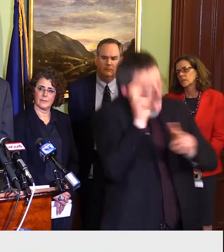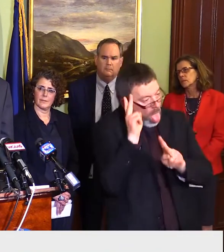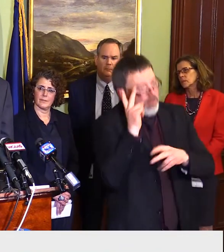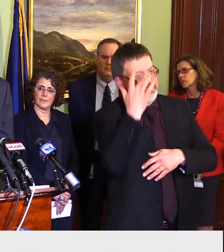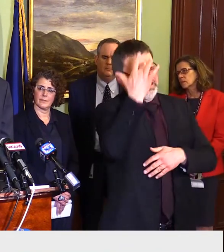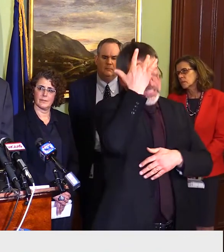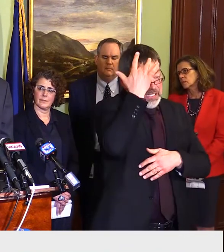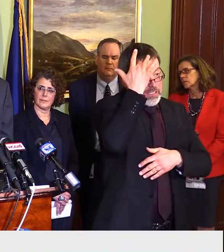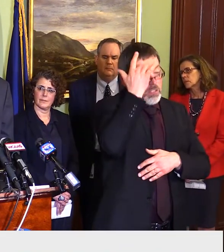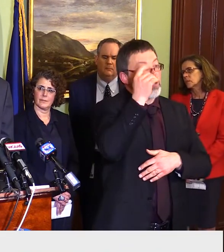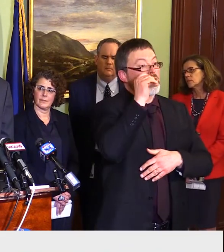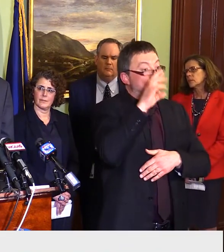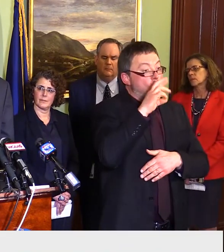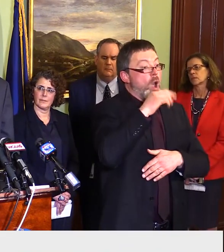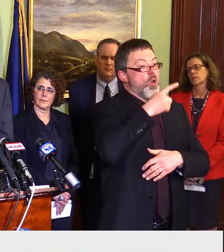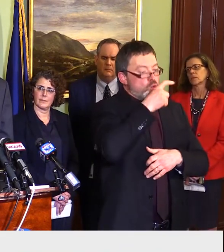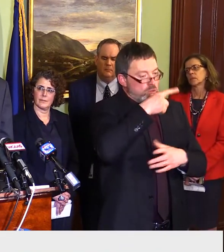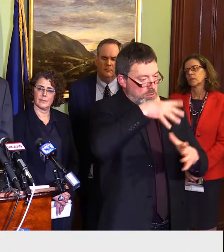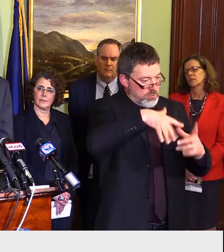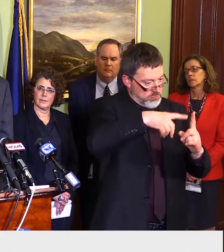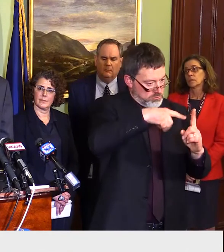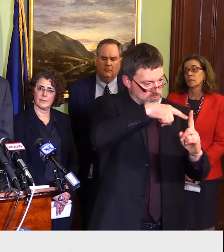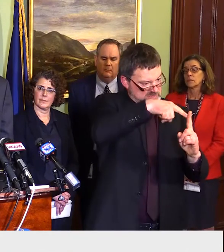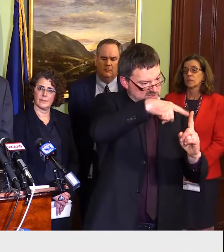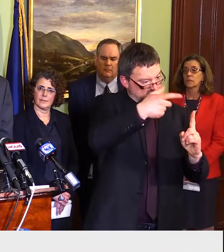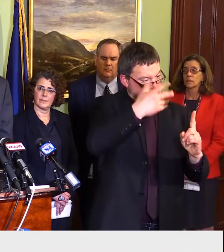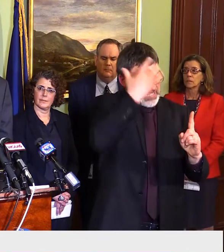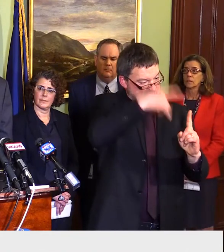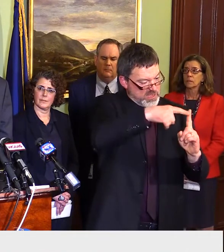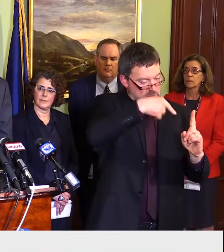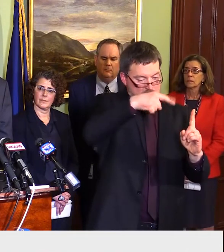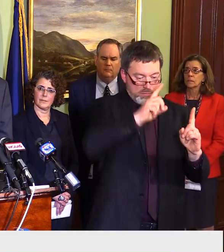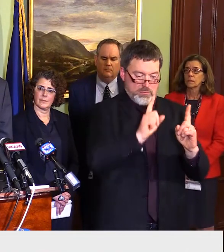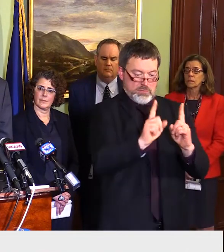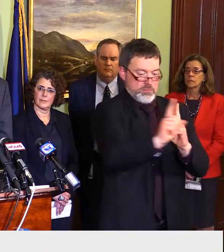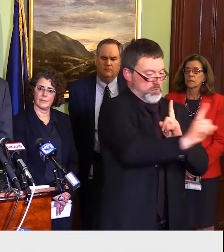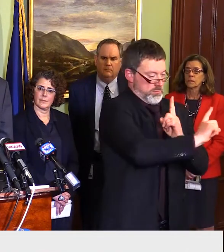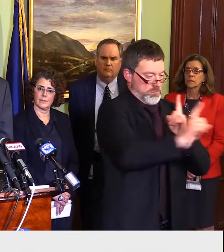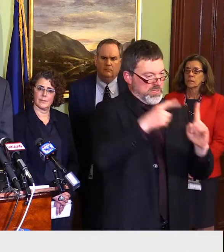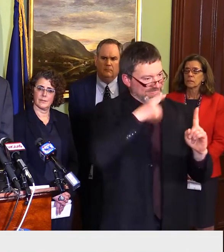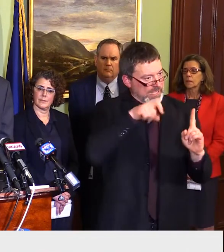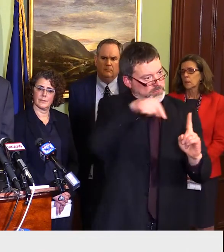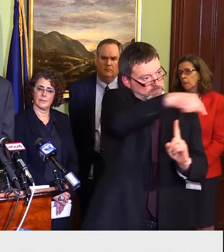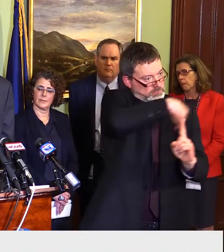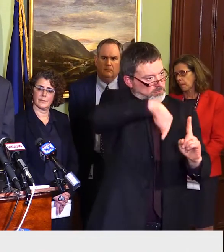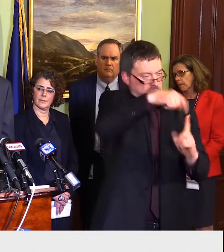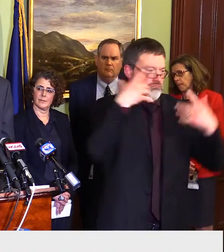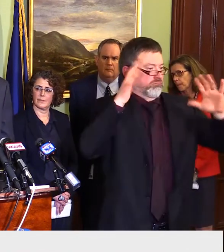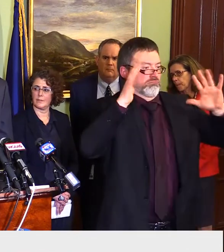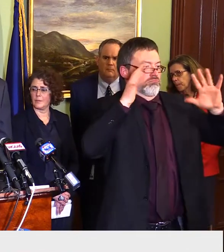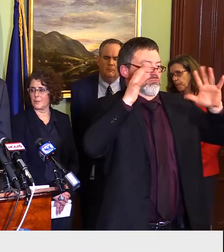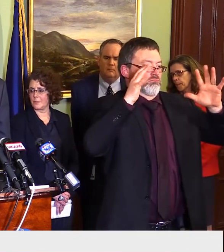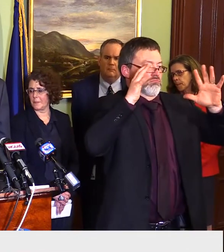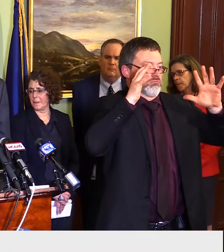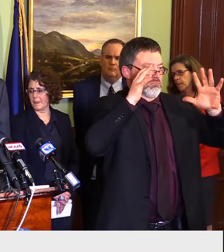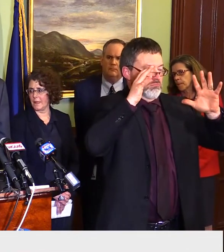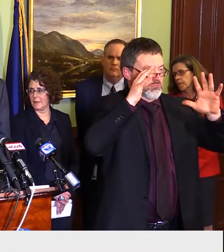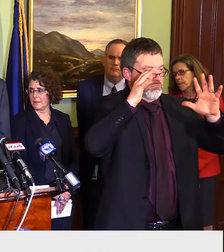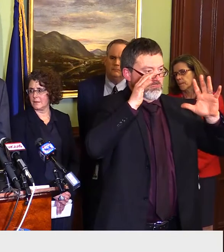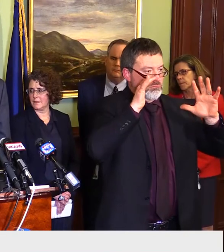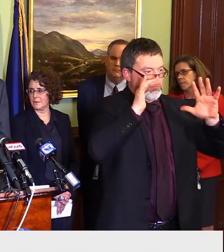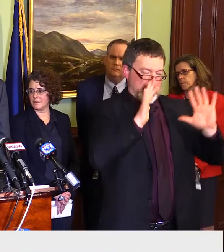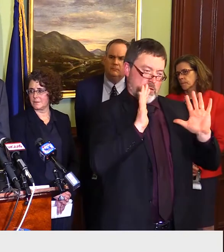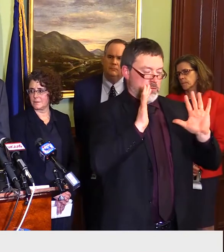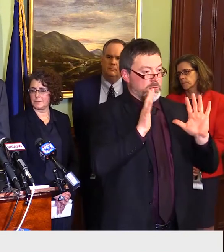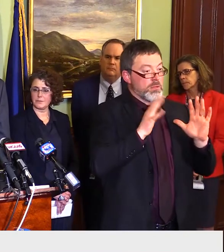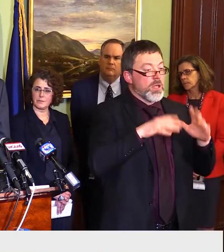we are relying on the clinical judgment of the clinician with our guidance. If people can be